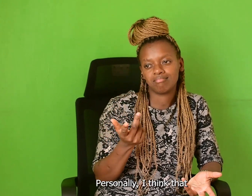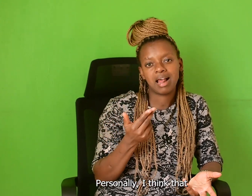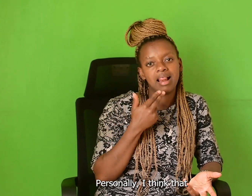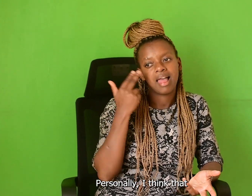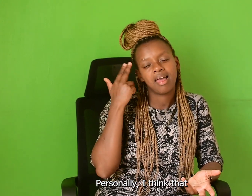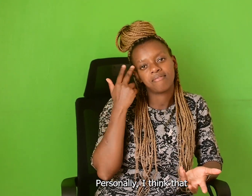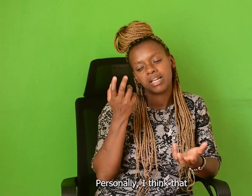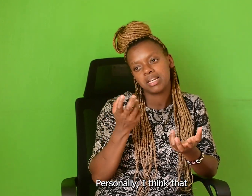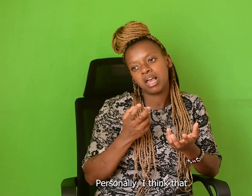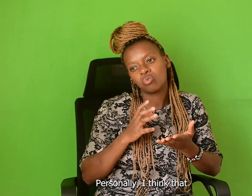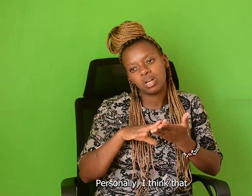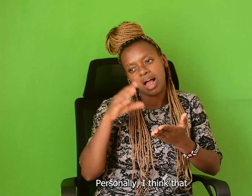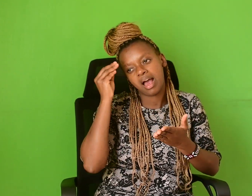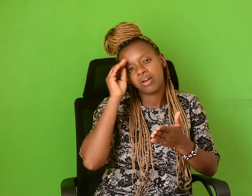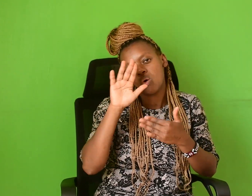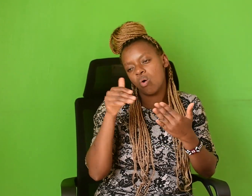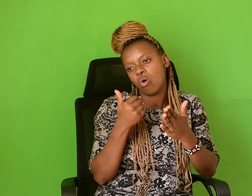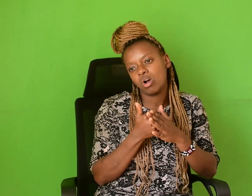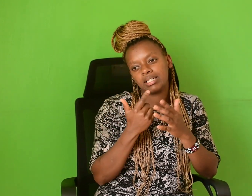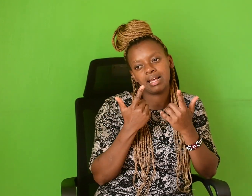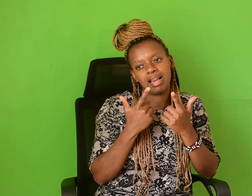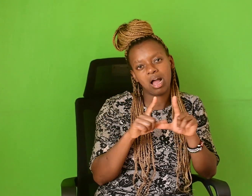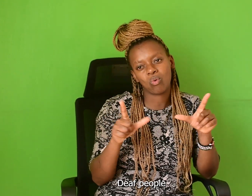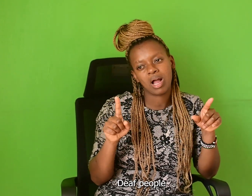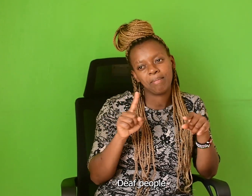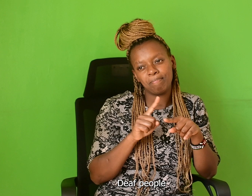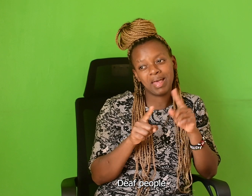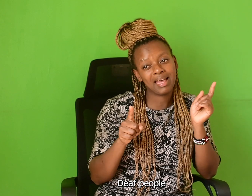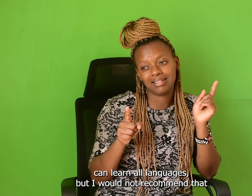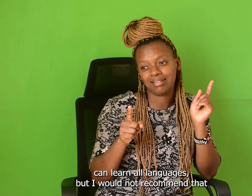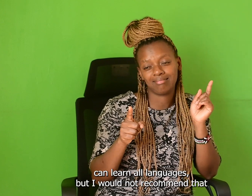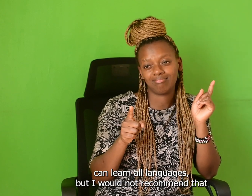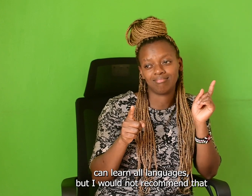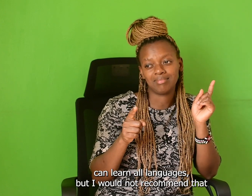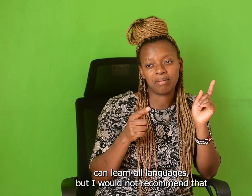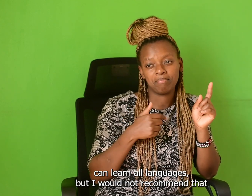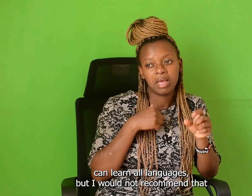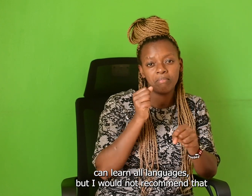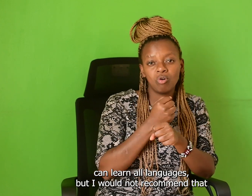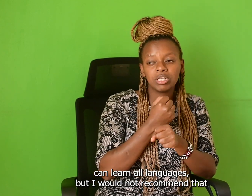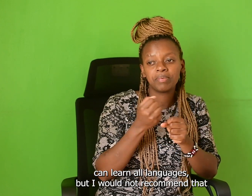Personally, I think that deaf people can learn all languages.